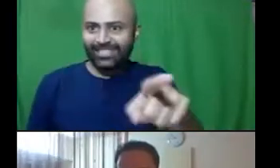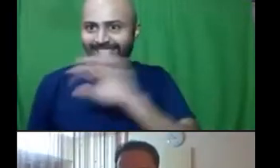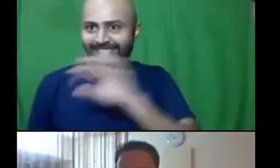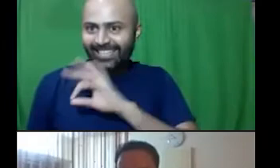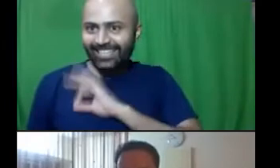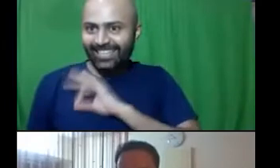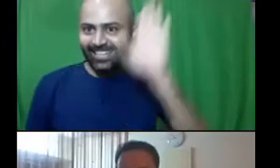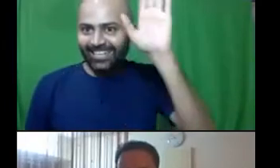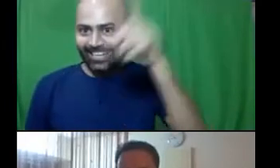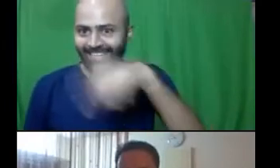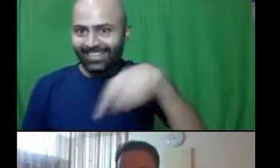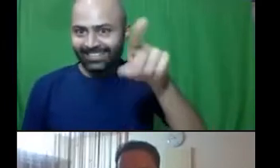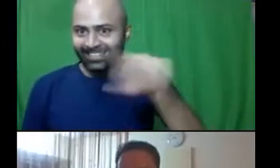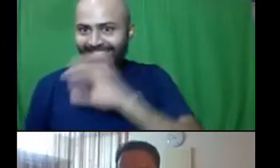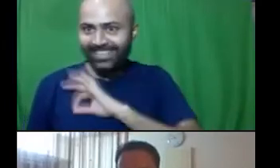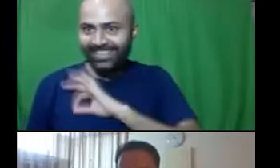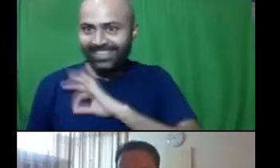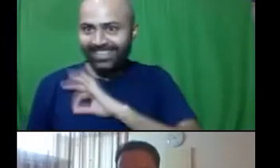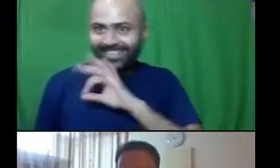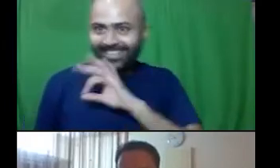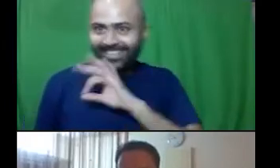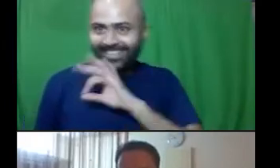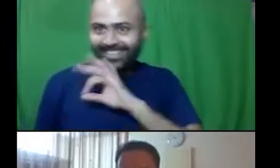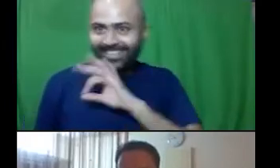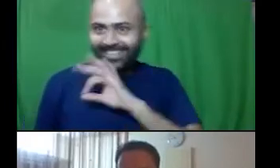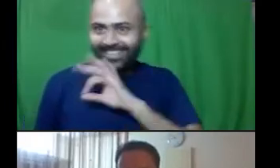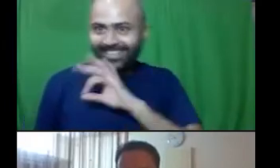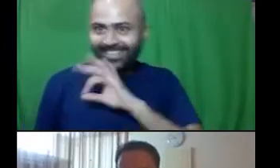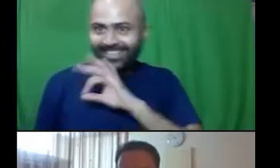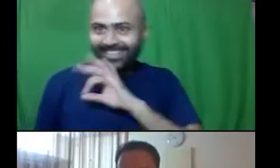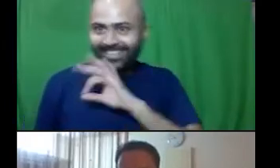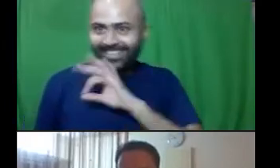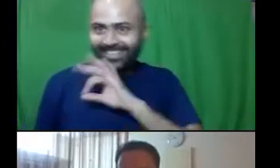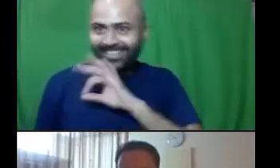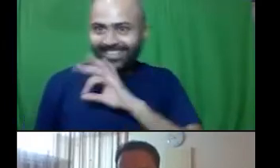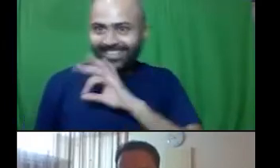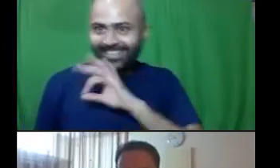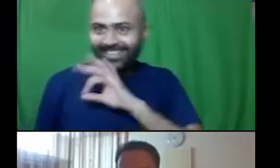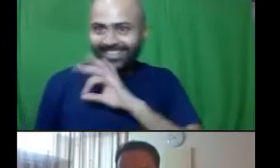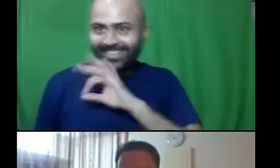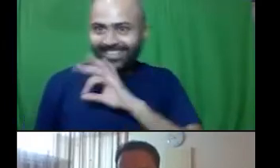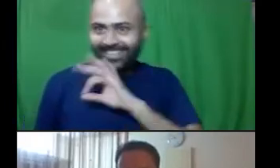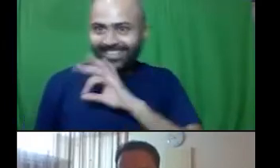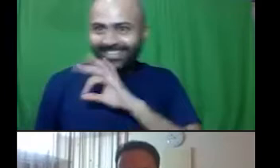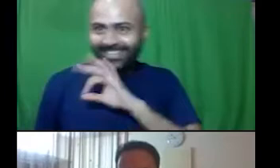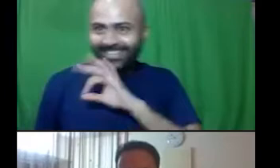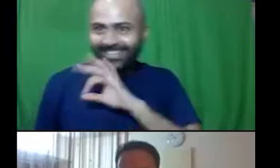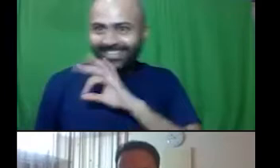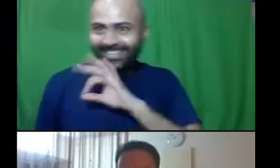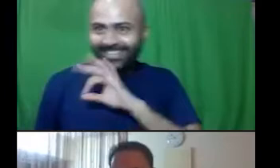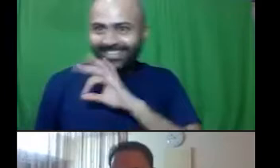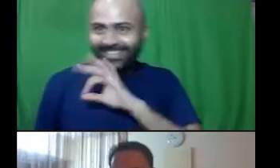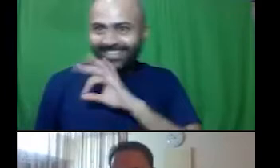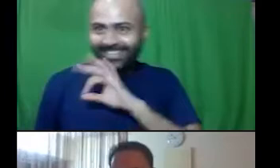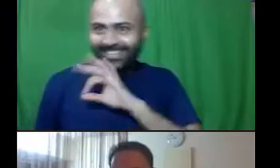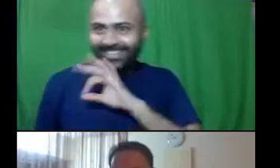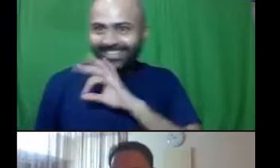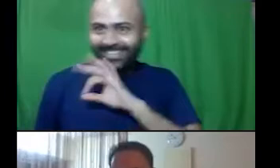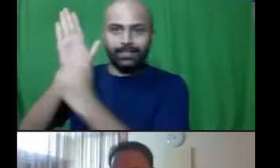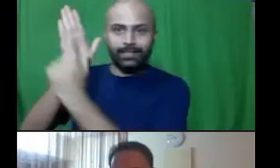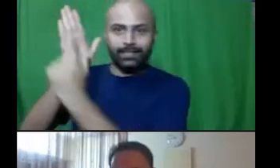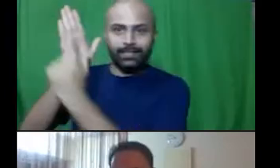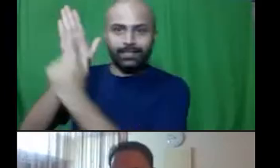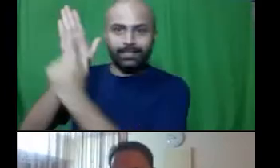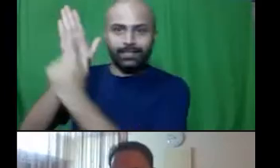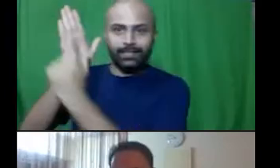I hope you would like Instagram, right? And you would be using that as well. It's a famous app. So this is a sign